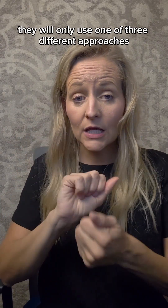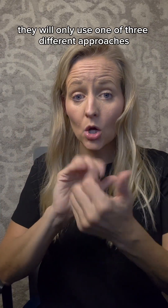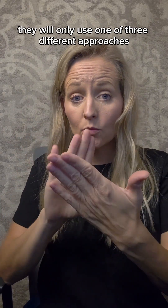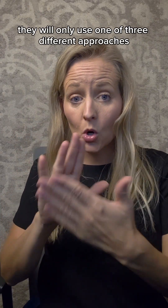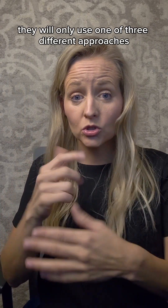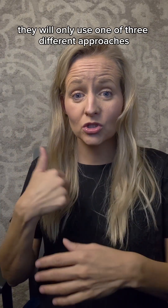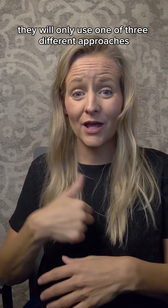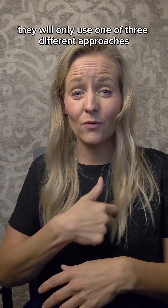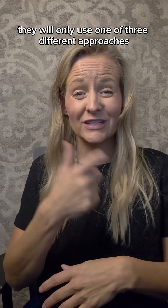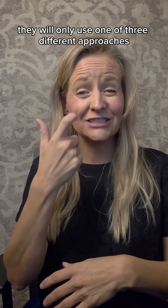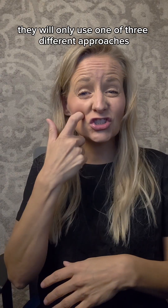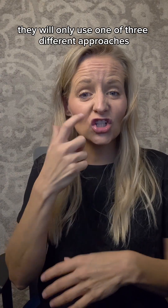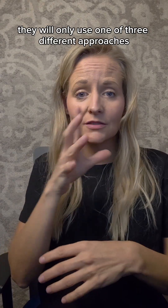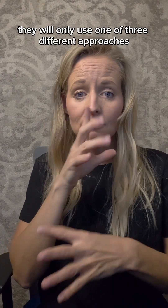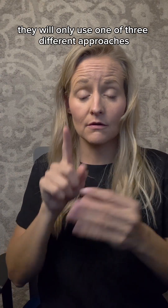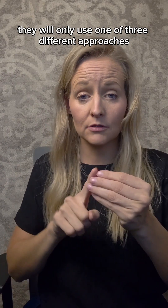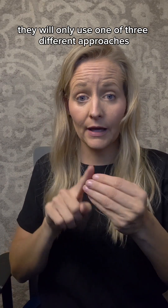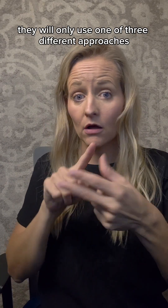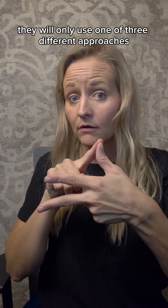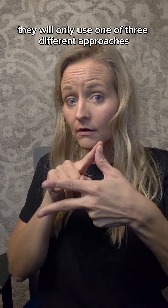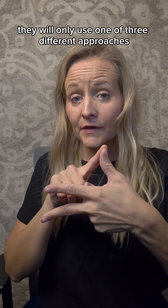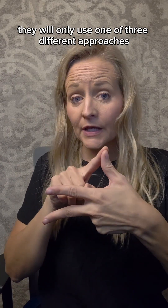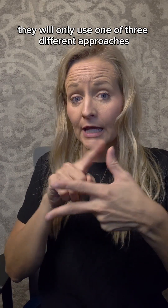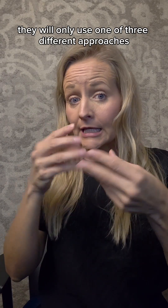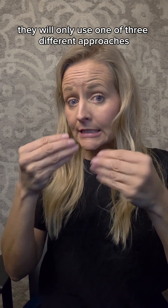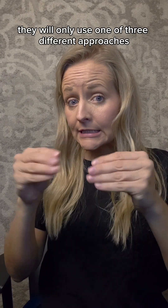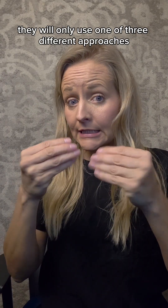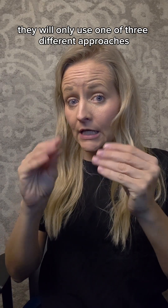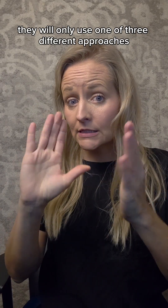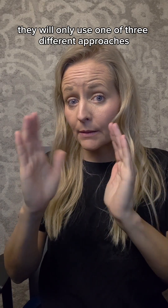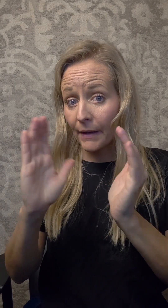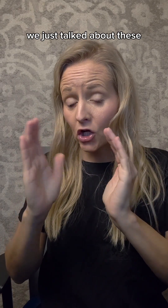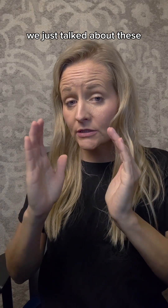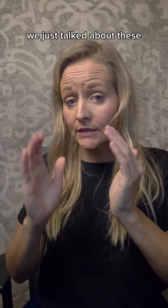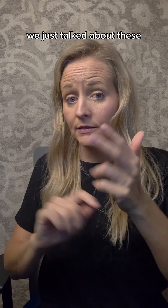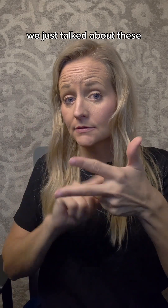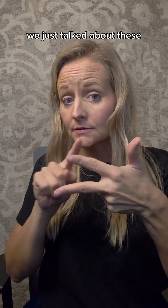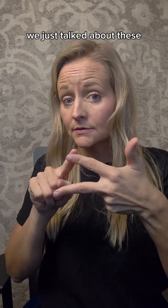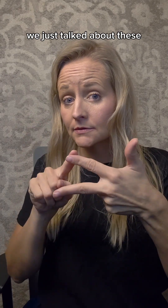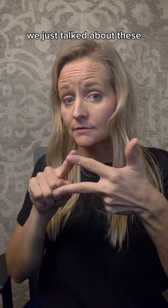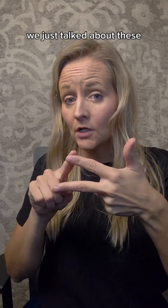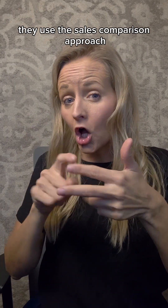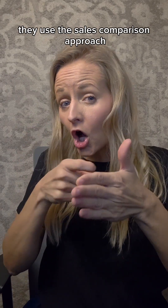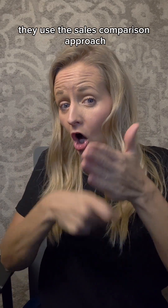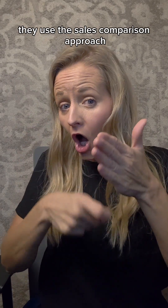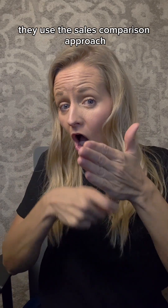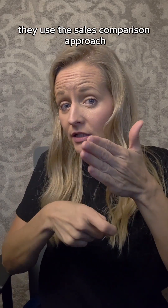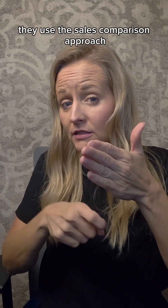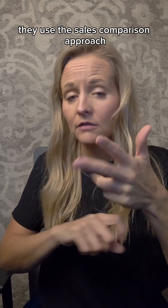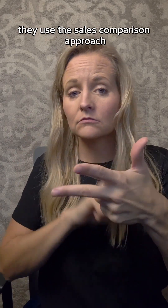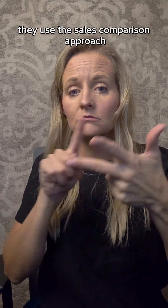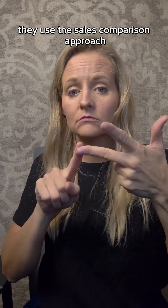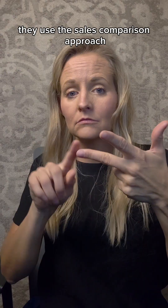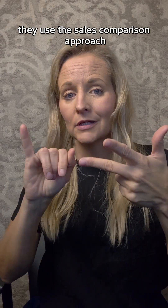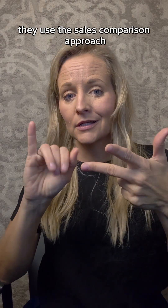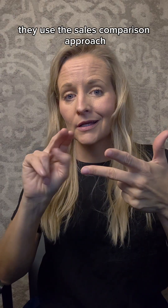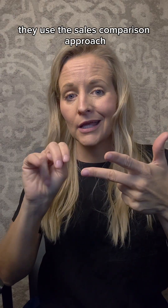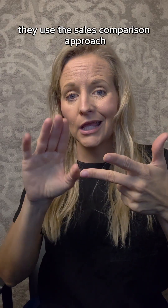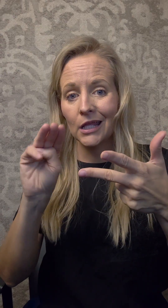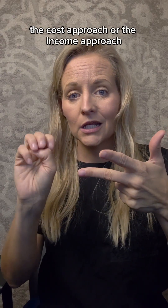They will only use one of 3 different approaches. We just talked about these. They use the sales comparison approach, the